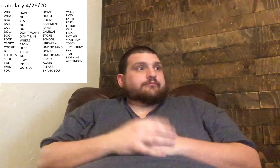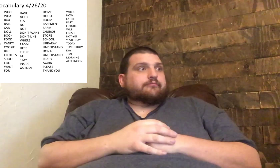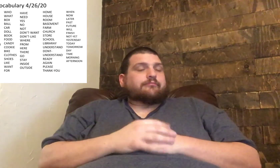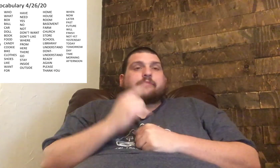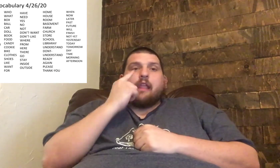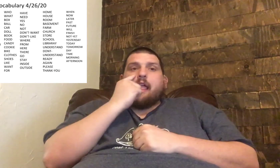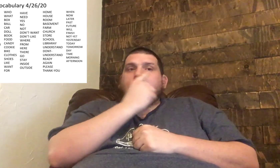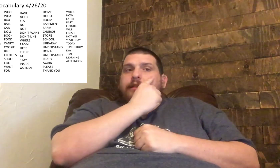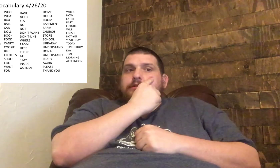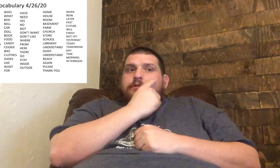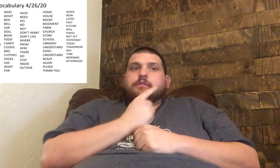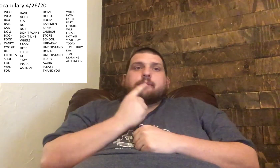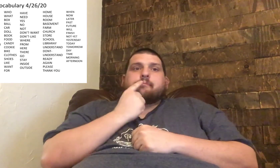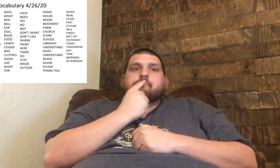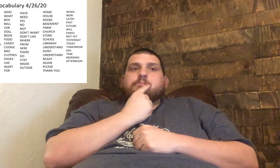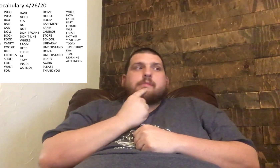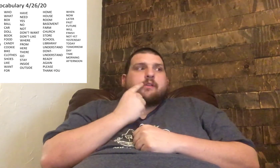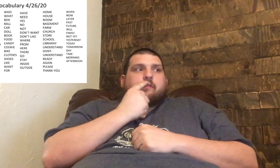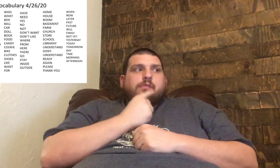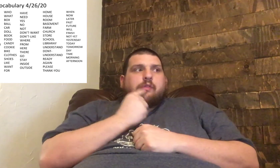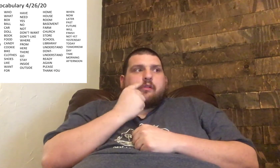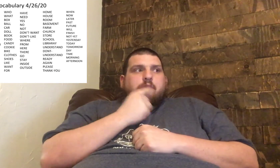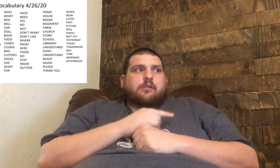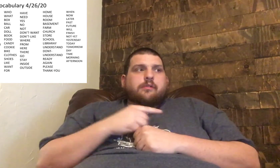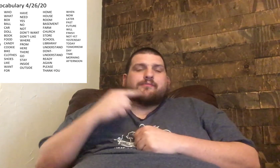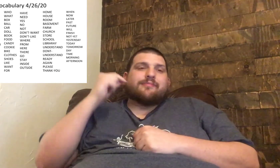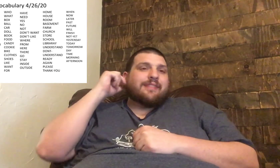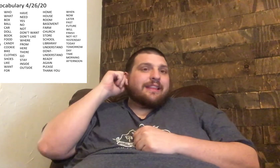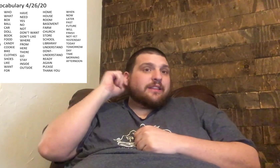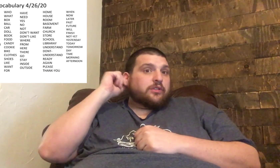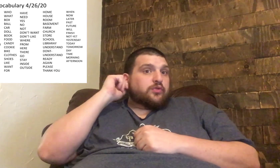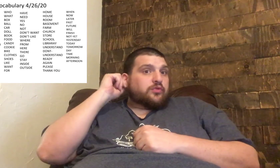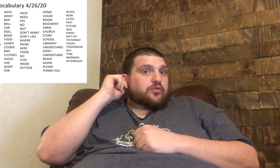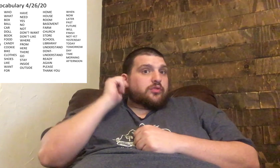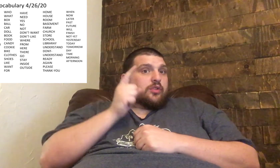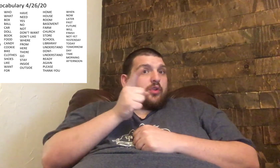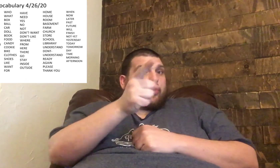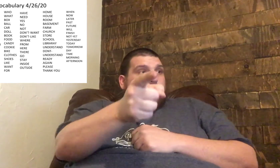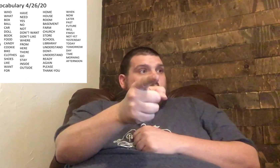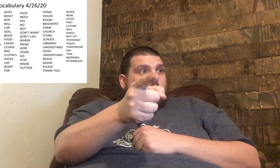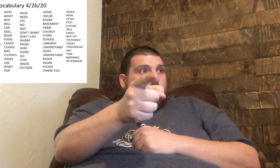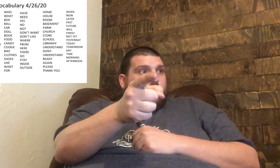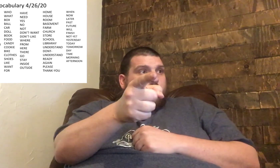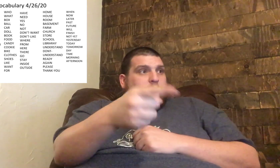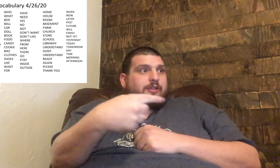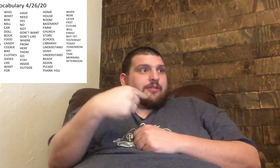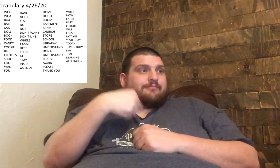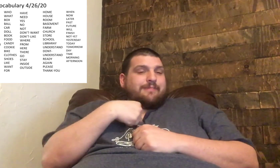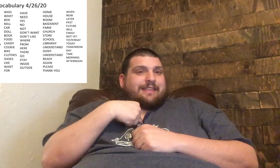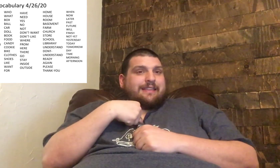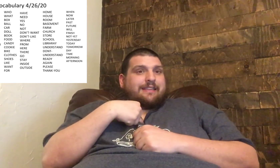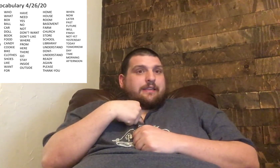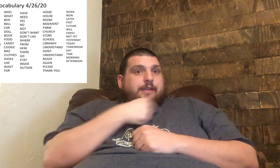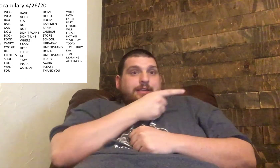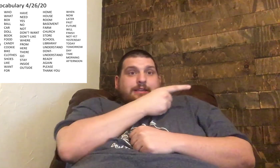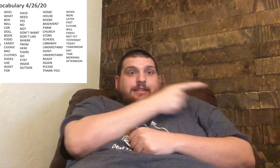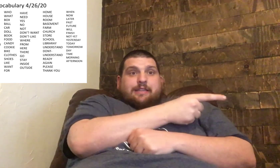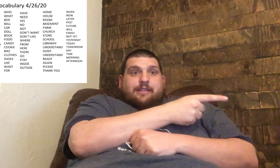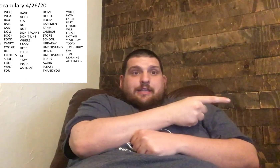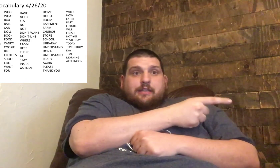Hands, eyes, mouth, ears, you, me,